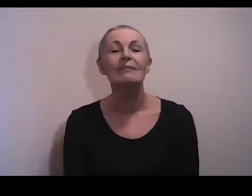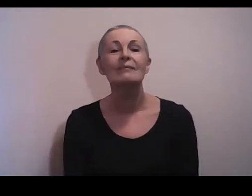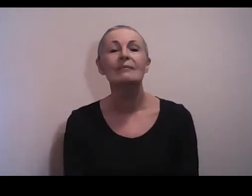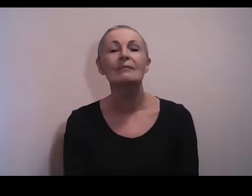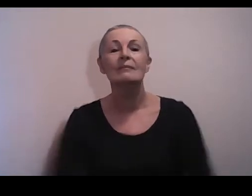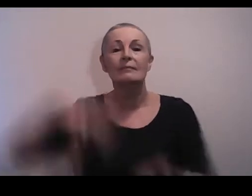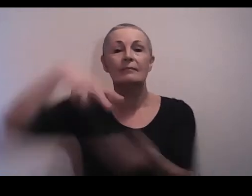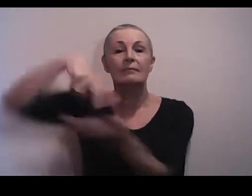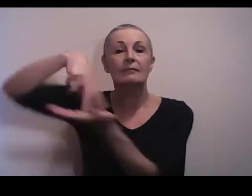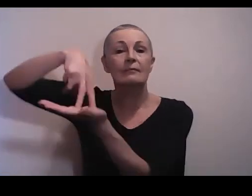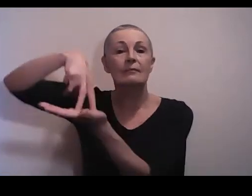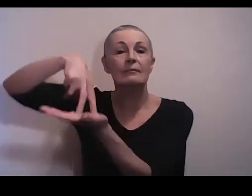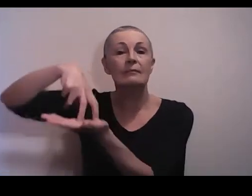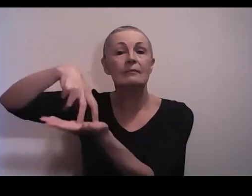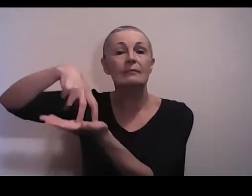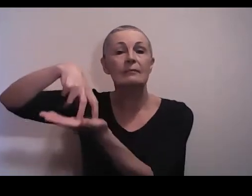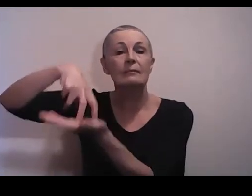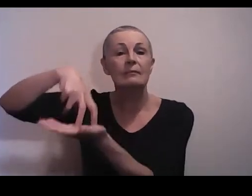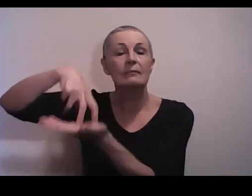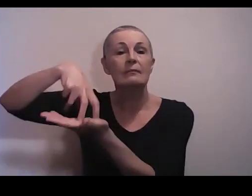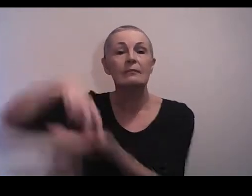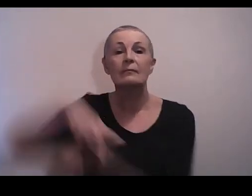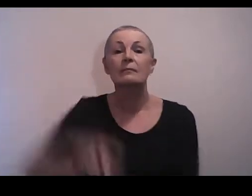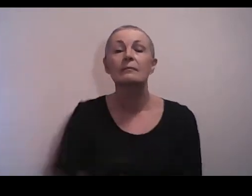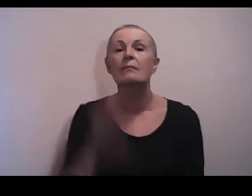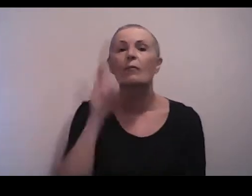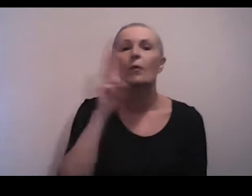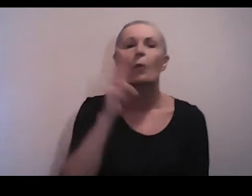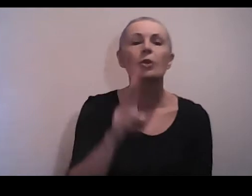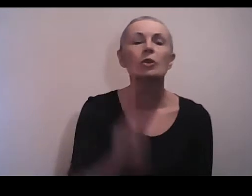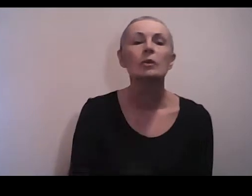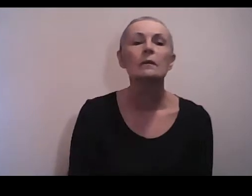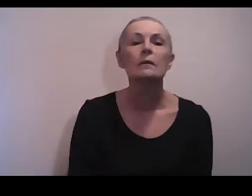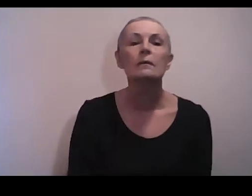knees a little bit and stretch my arms out.